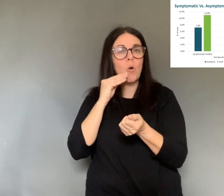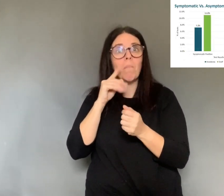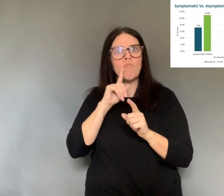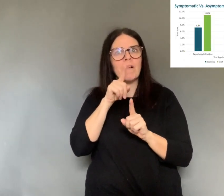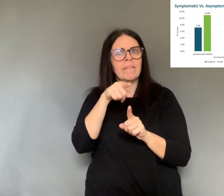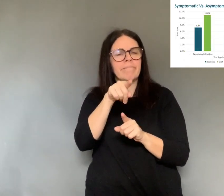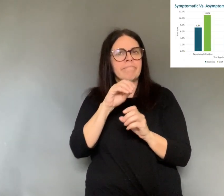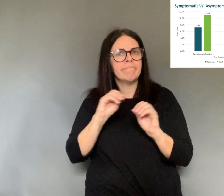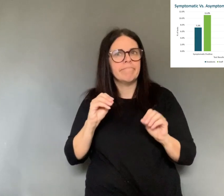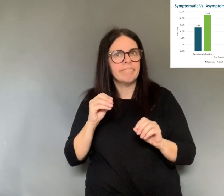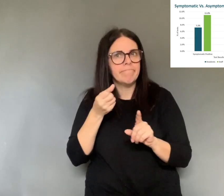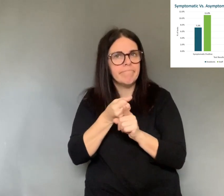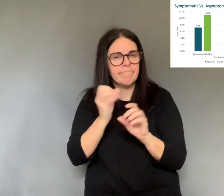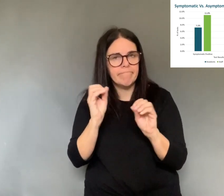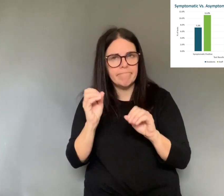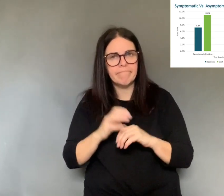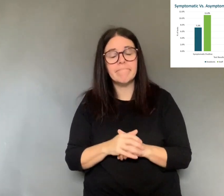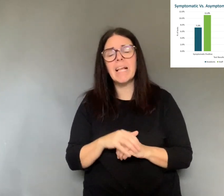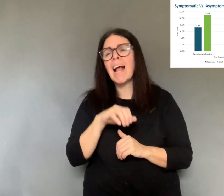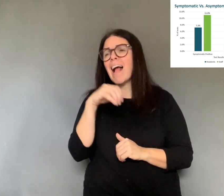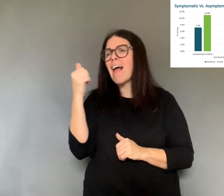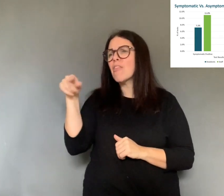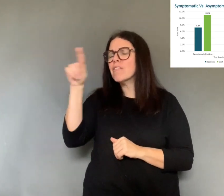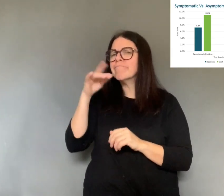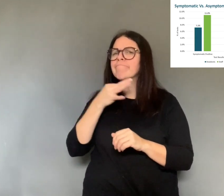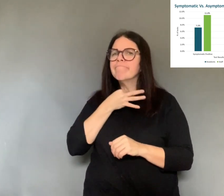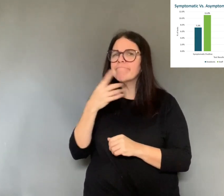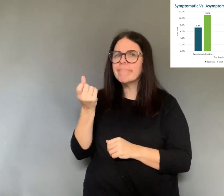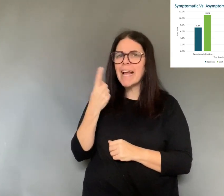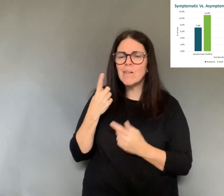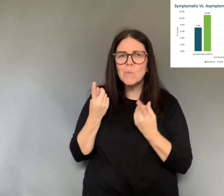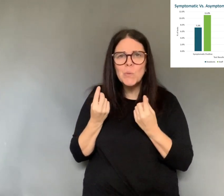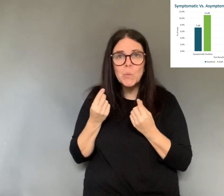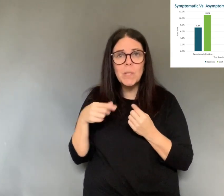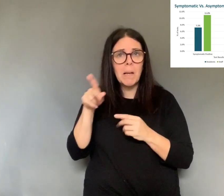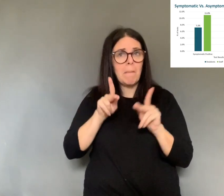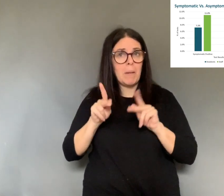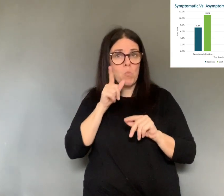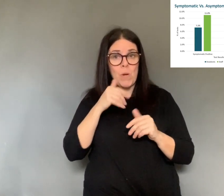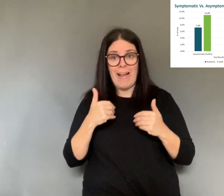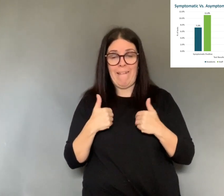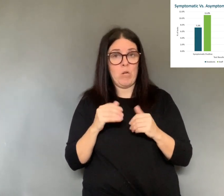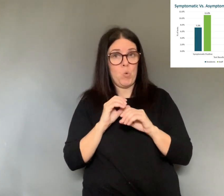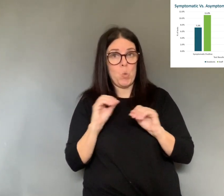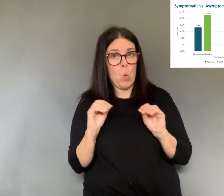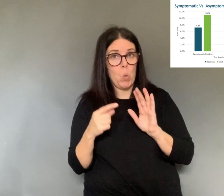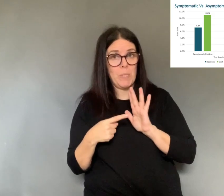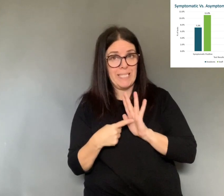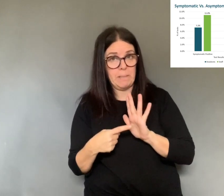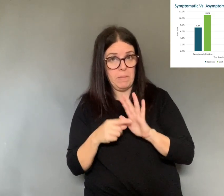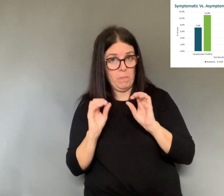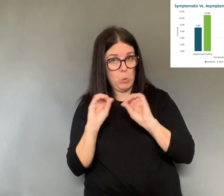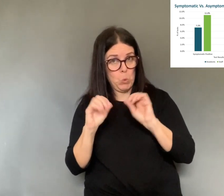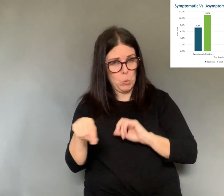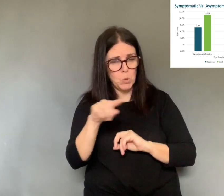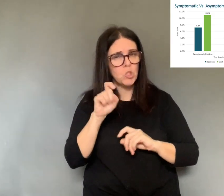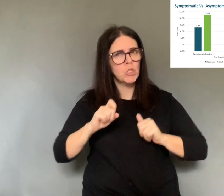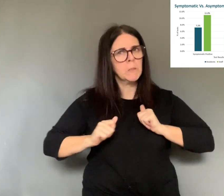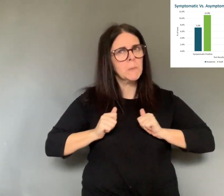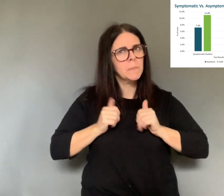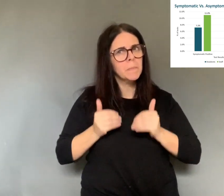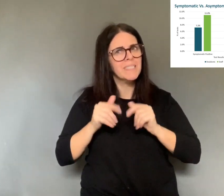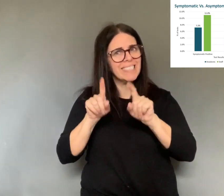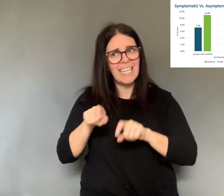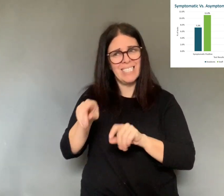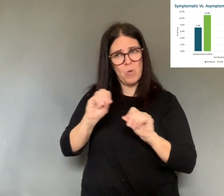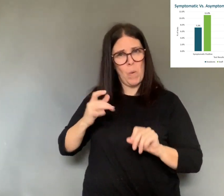Another question that is frequently asked is about asymptomatic people coming back positive for COVID-19, and we did some proactive testing